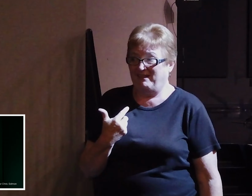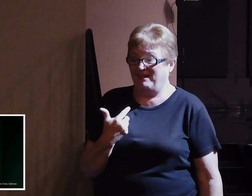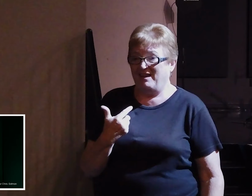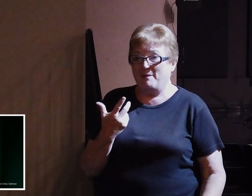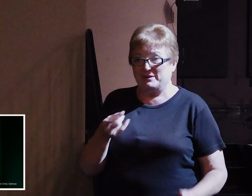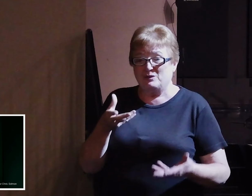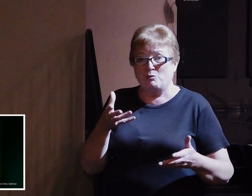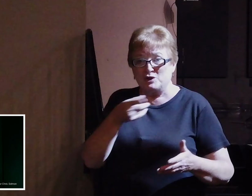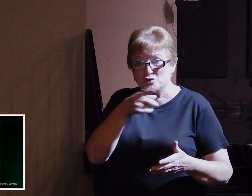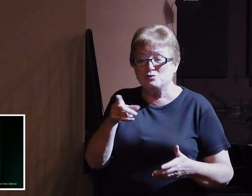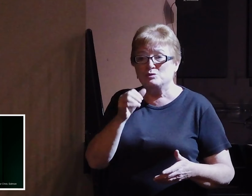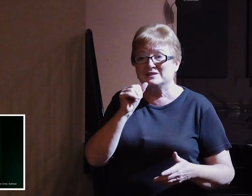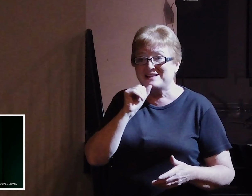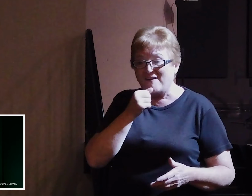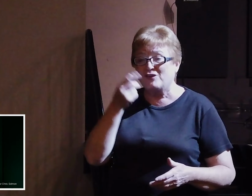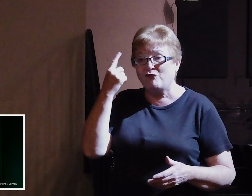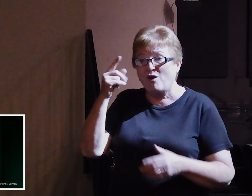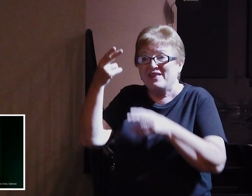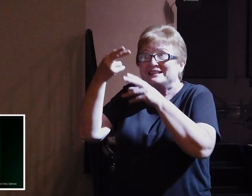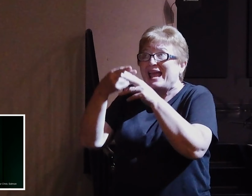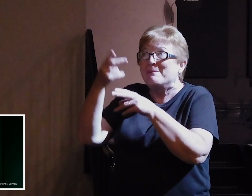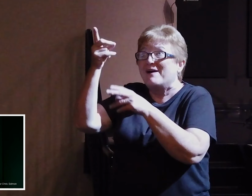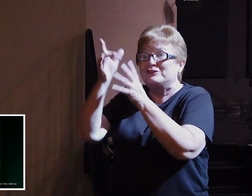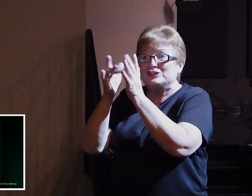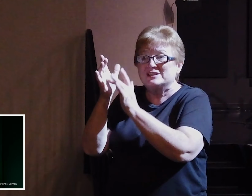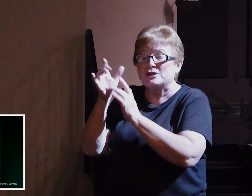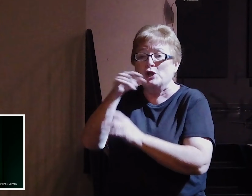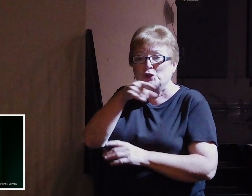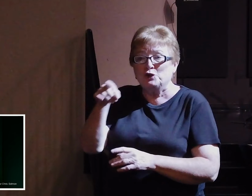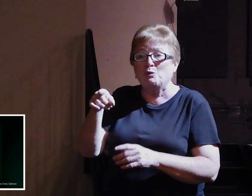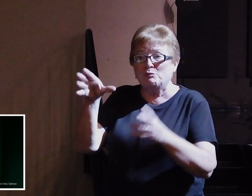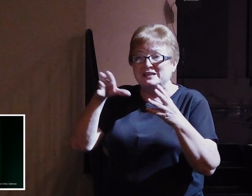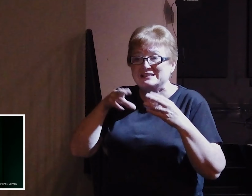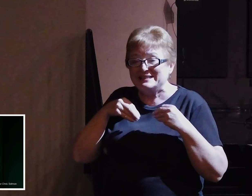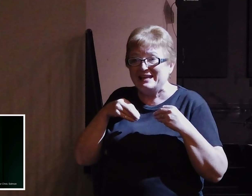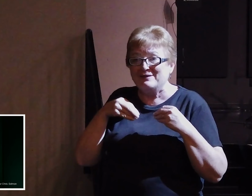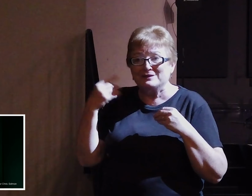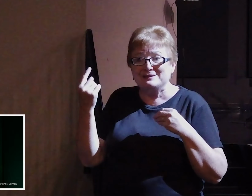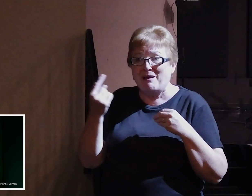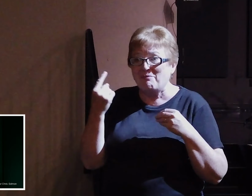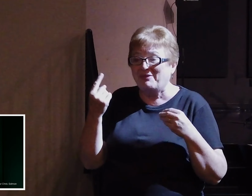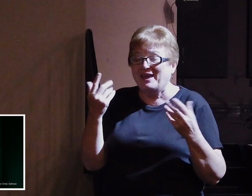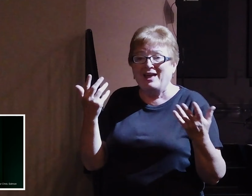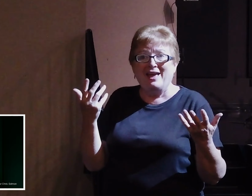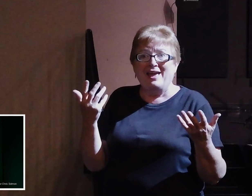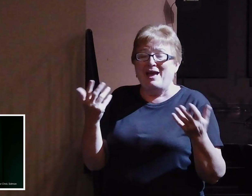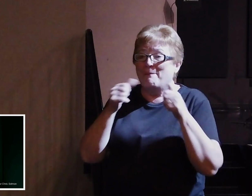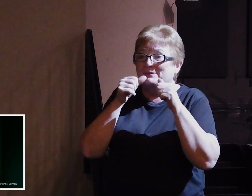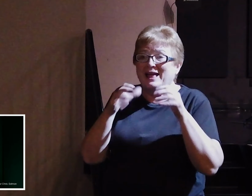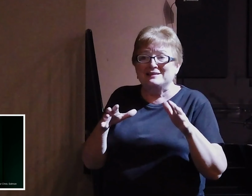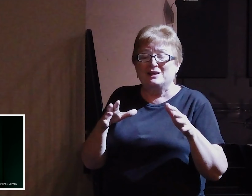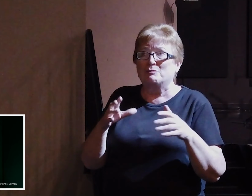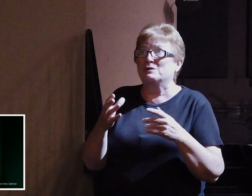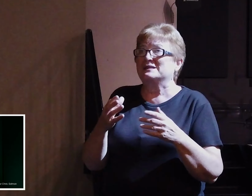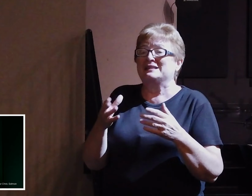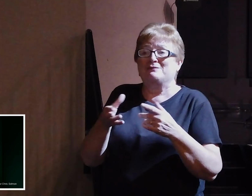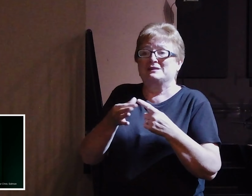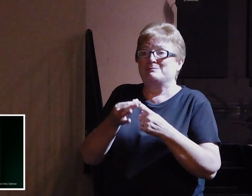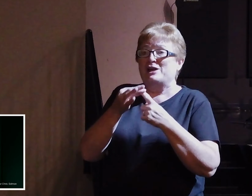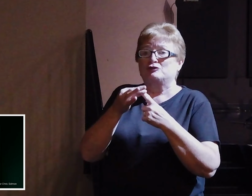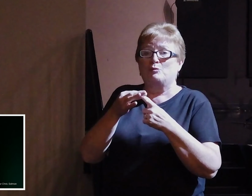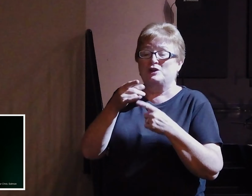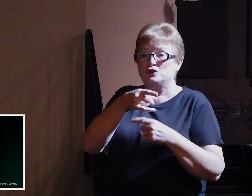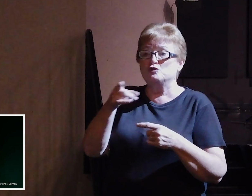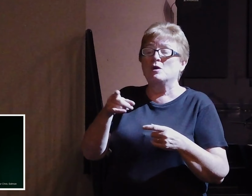suffer for the name of Jesus, you'll receive something that you don't receive before you get it there. You receive it when you suffer